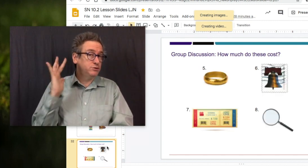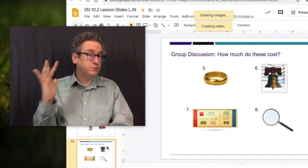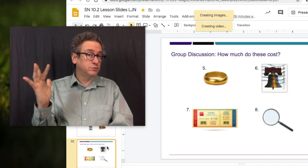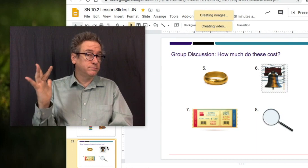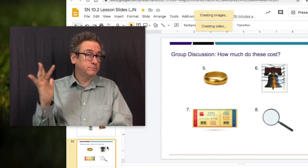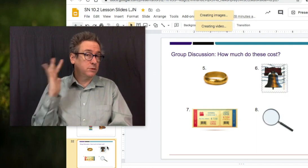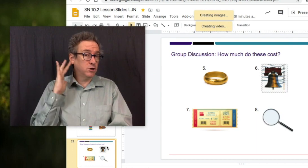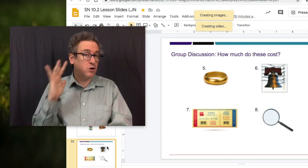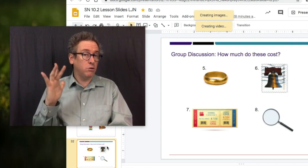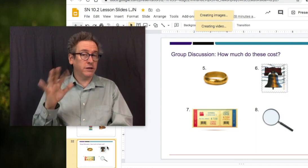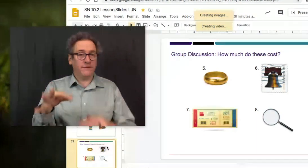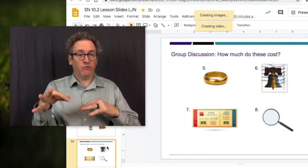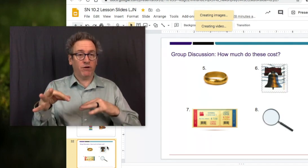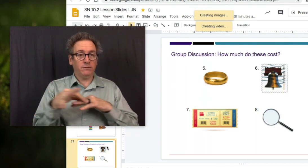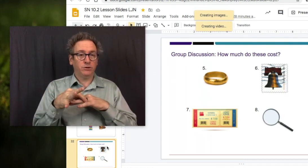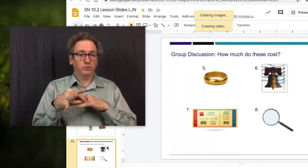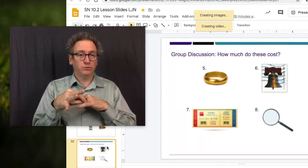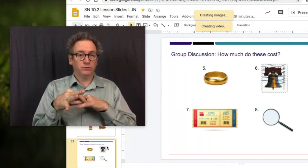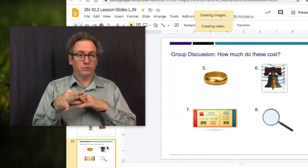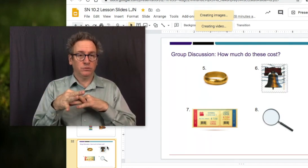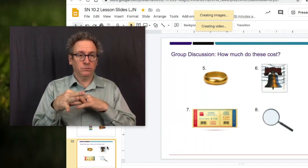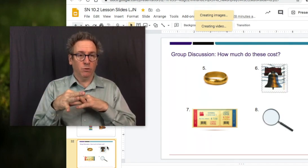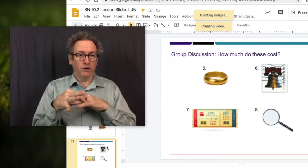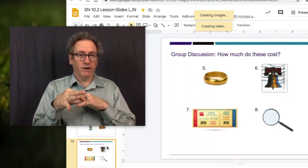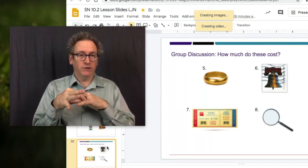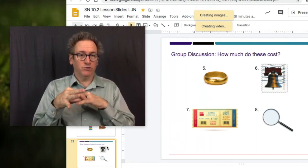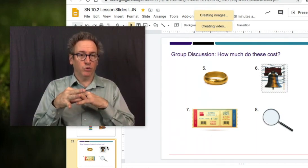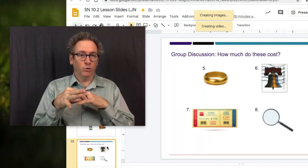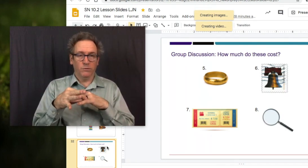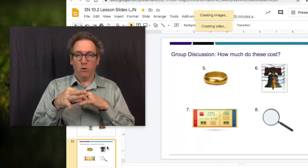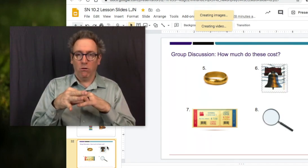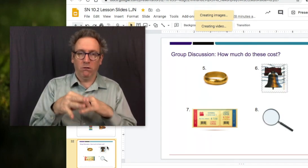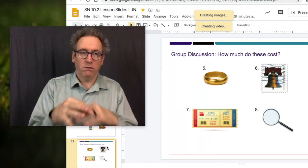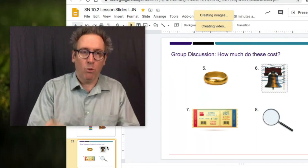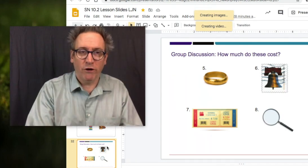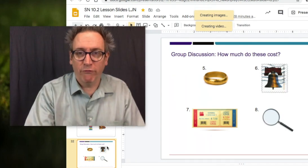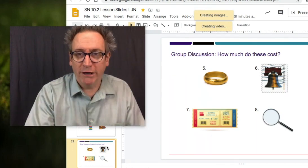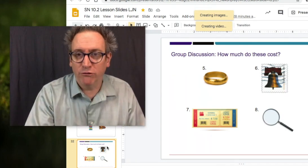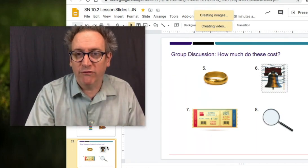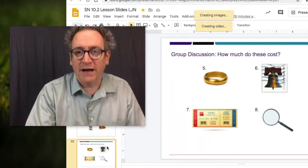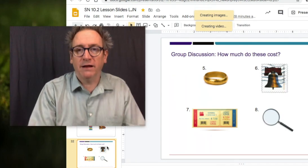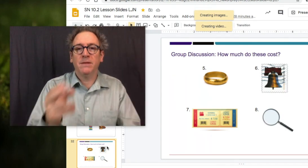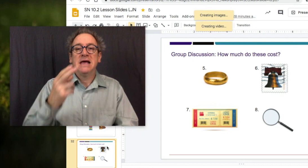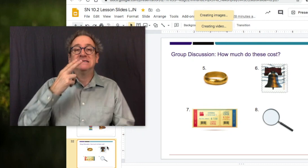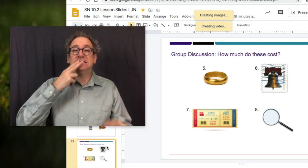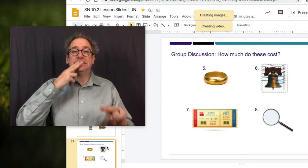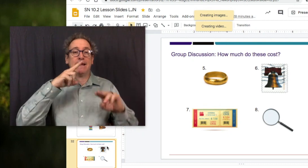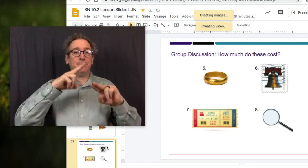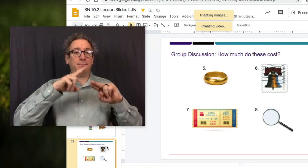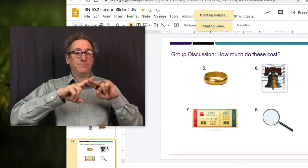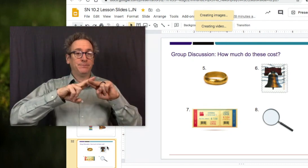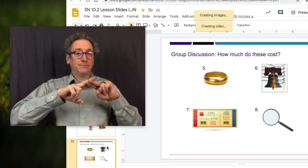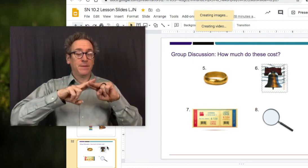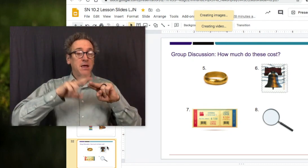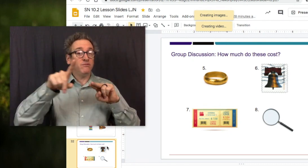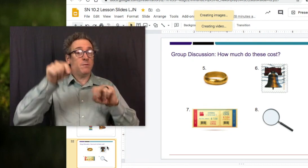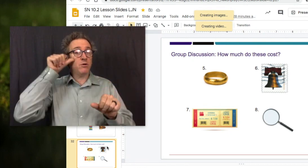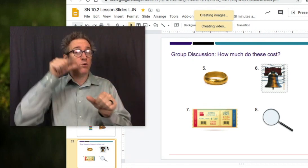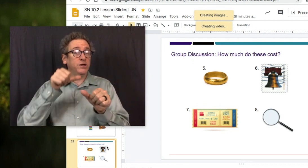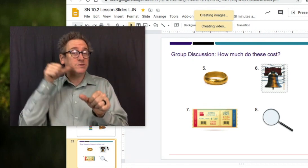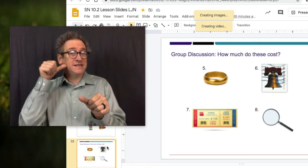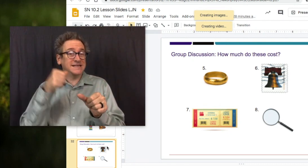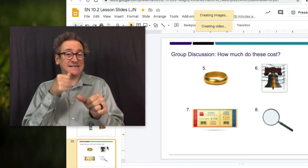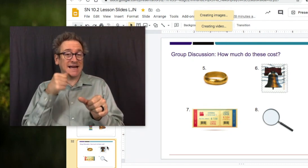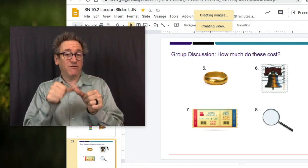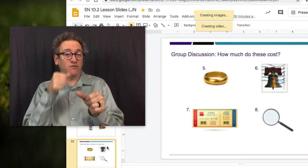Gold, and then ring. One ring to rule them all, one ring to find them. Stamp. Remember,